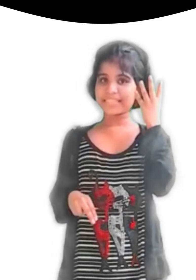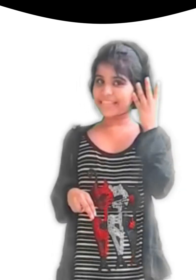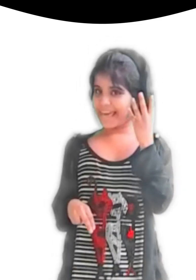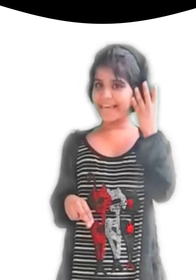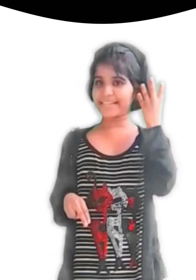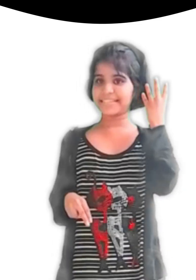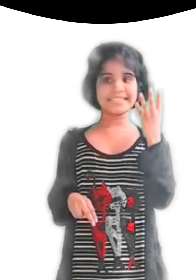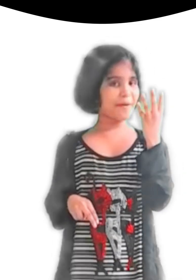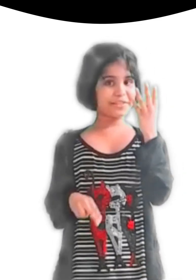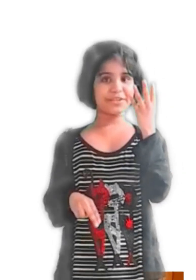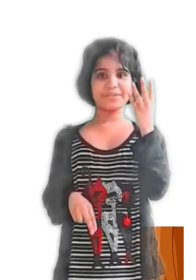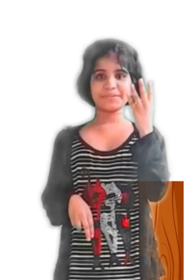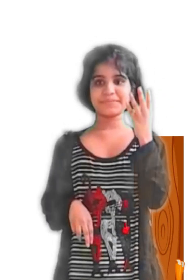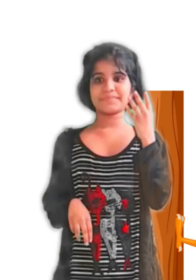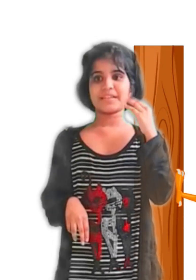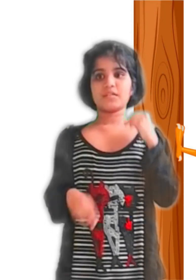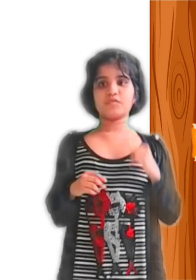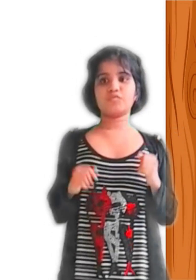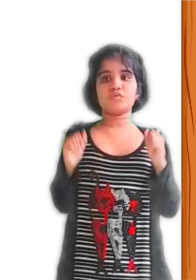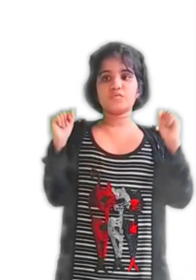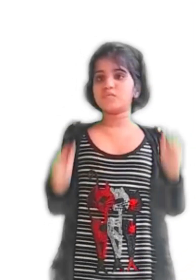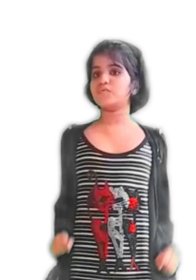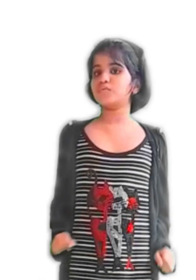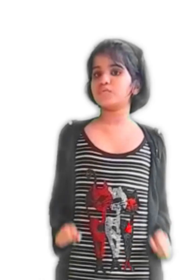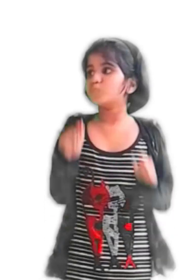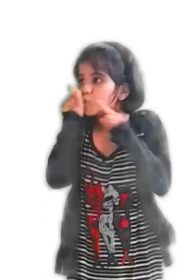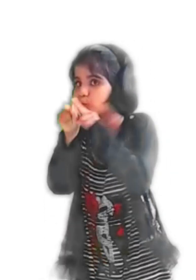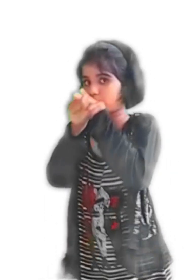this is the letter W. Woo, woo, woo.